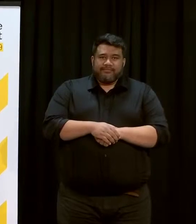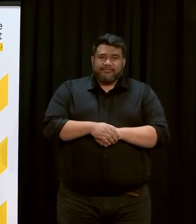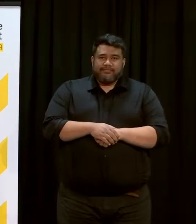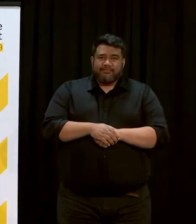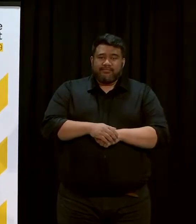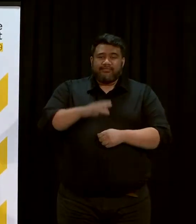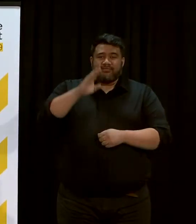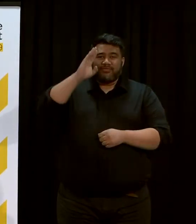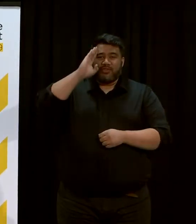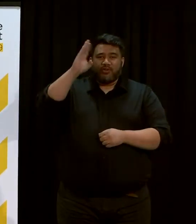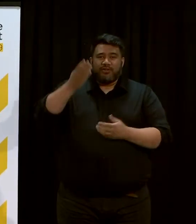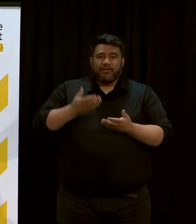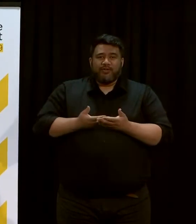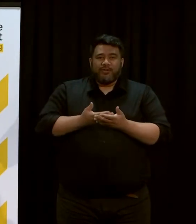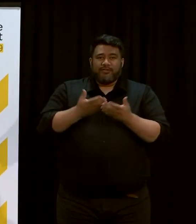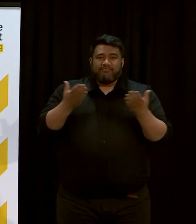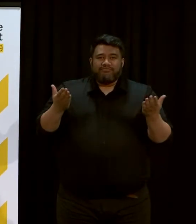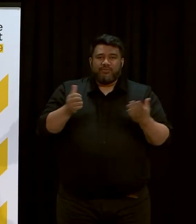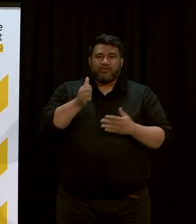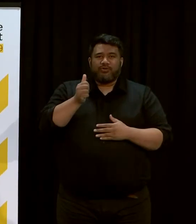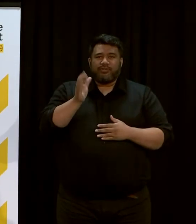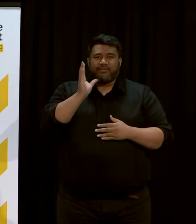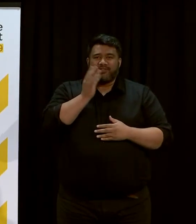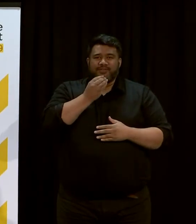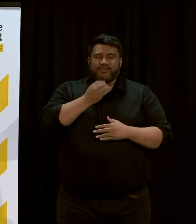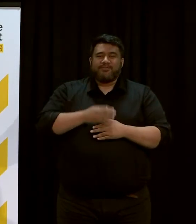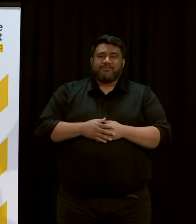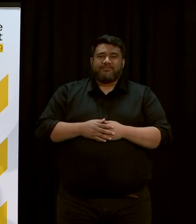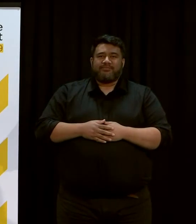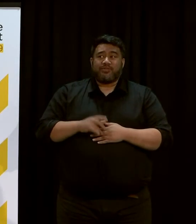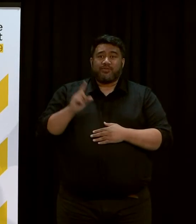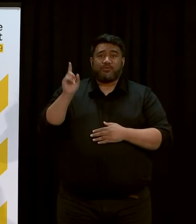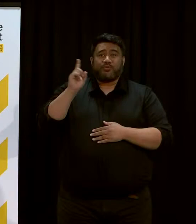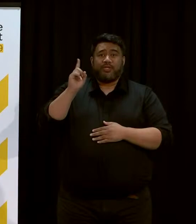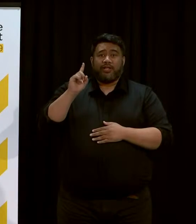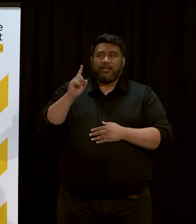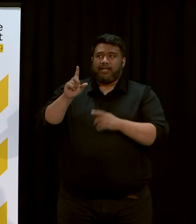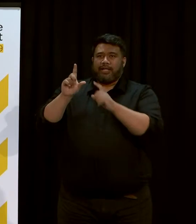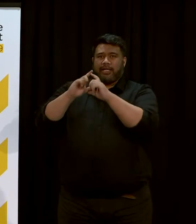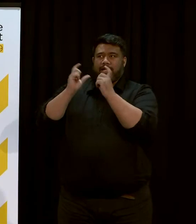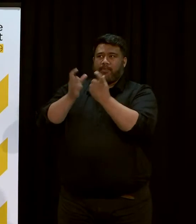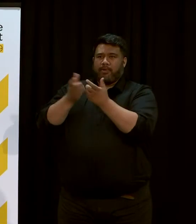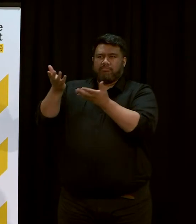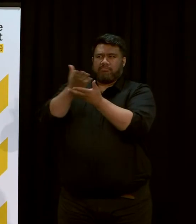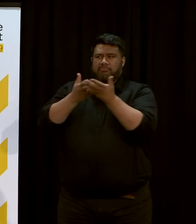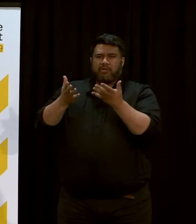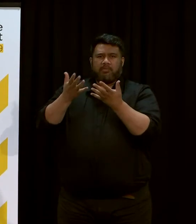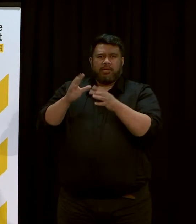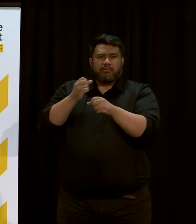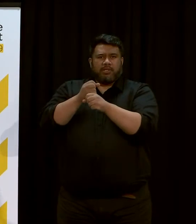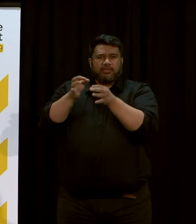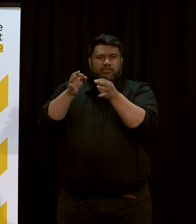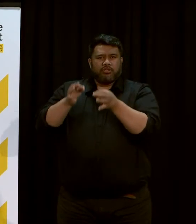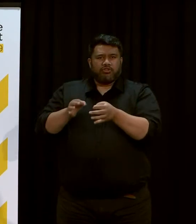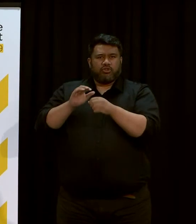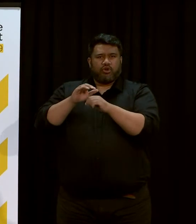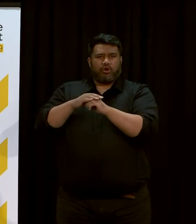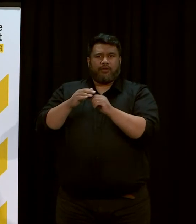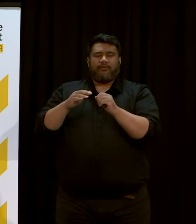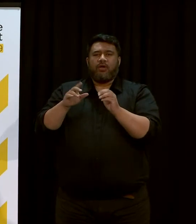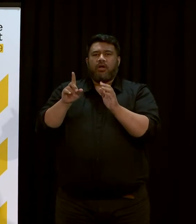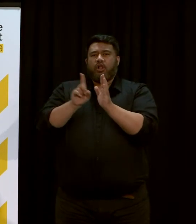Kia ora koutou katoa. Good afternoon. Today I'll set out Cabinet's decisions on alert levels in Auckland,